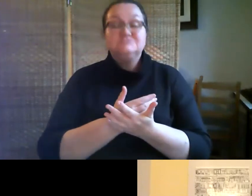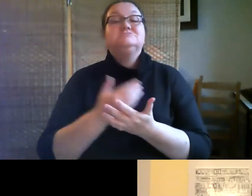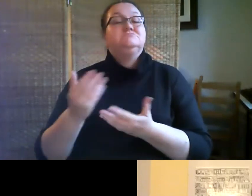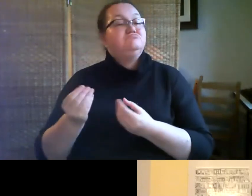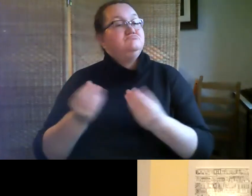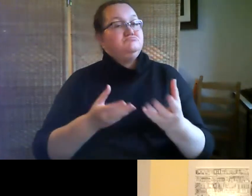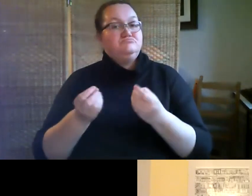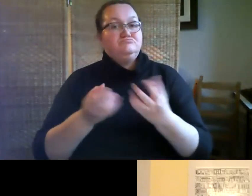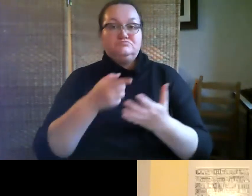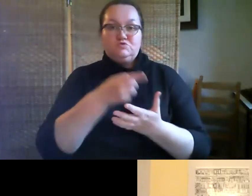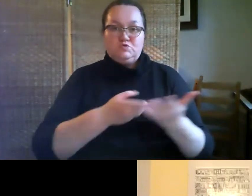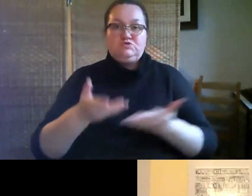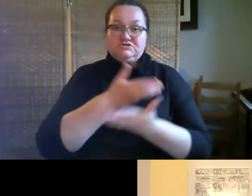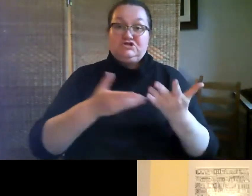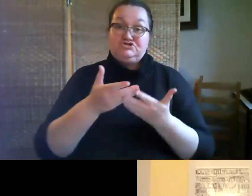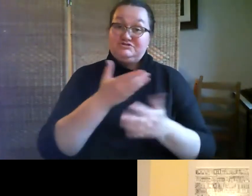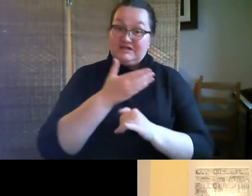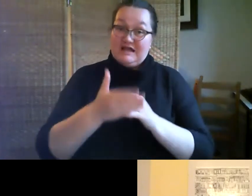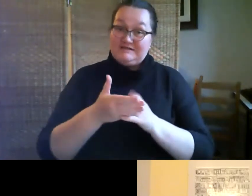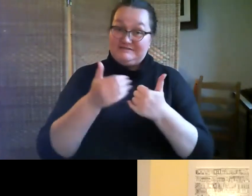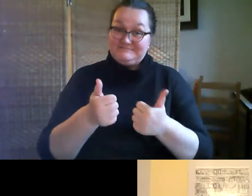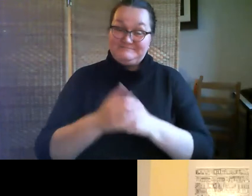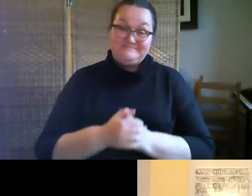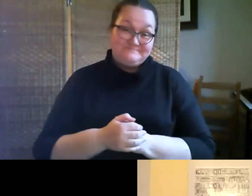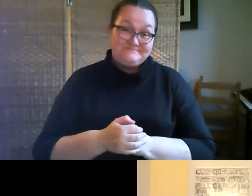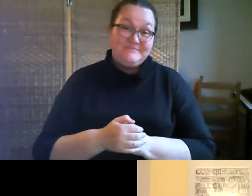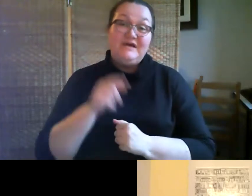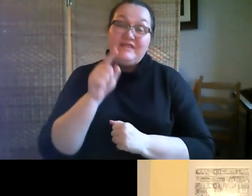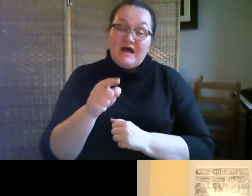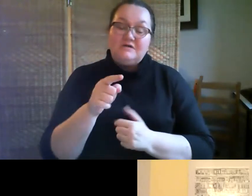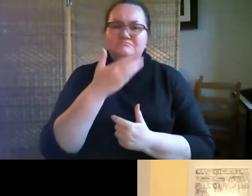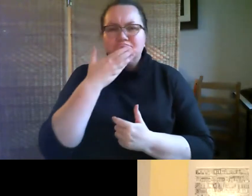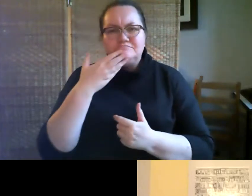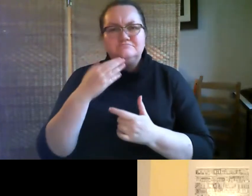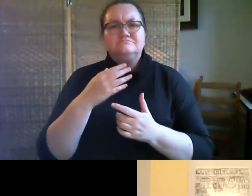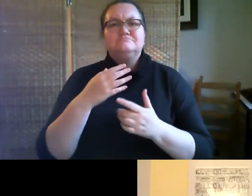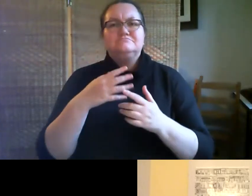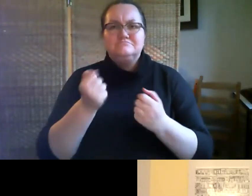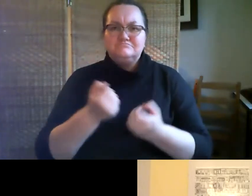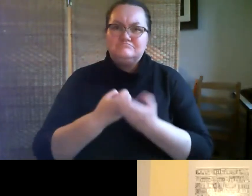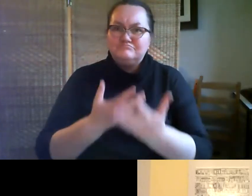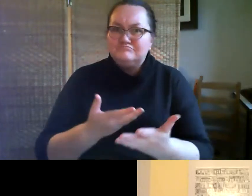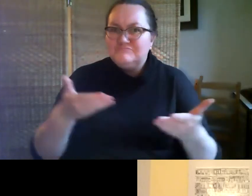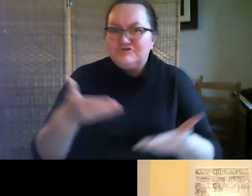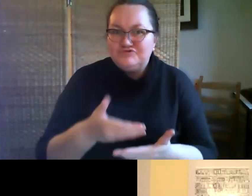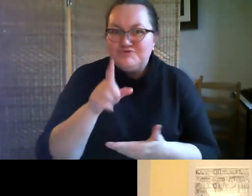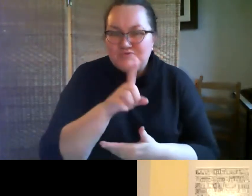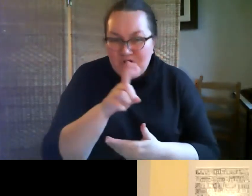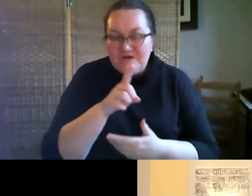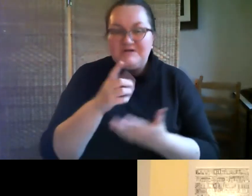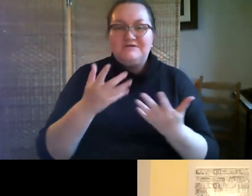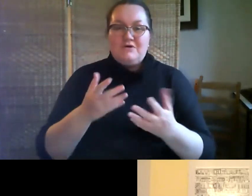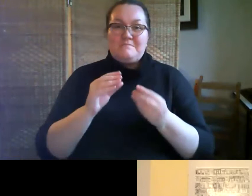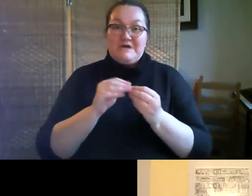end, which leads us nicely onto, I suppose, what the event is. So you're welcome to make it accessible 5. Beyond